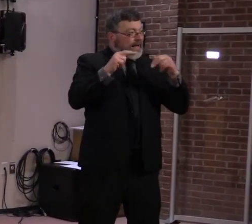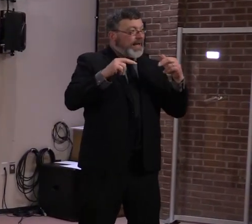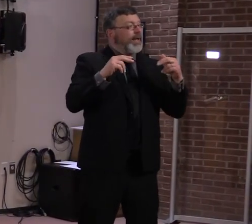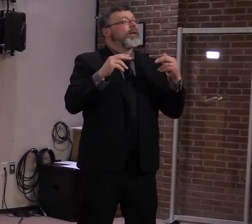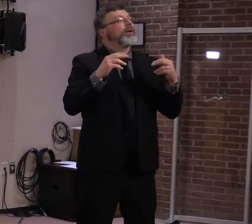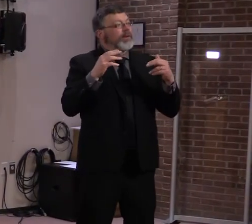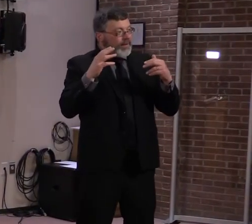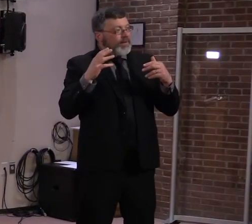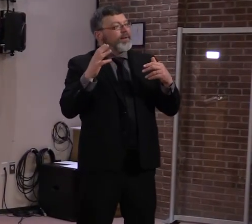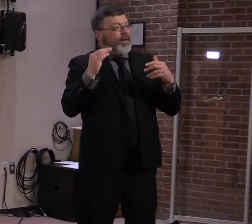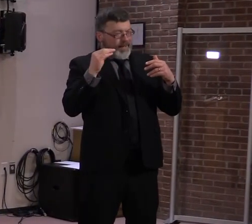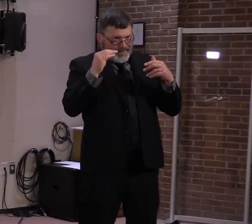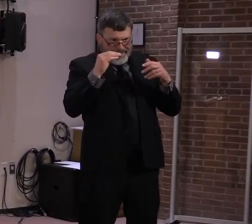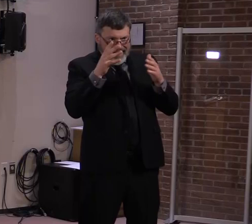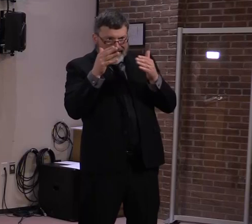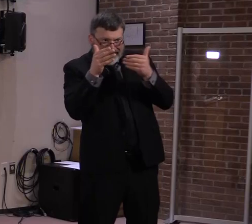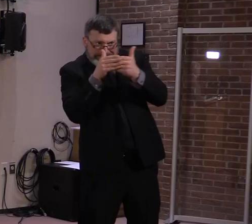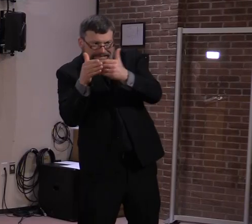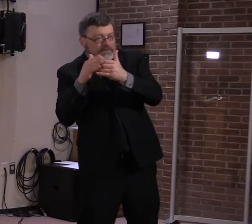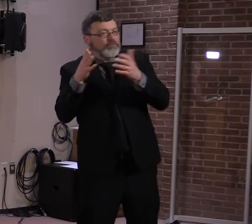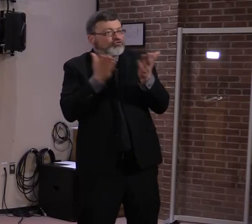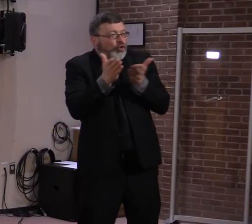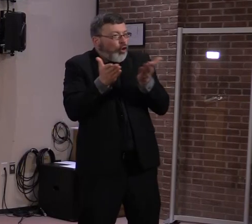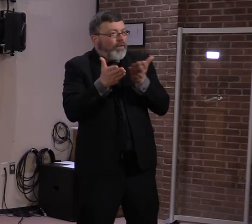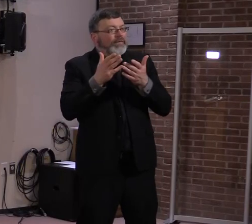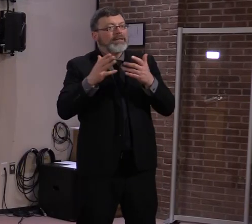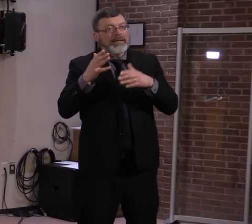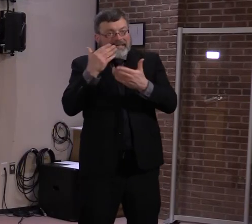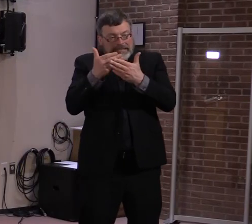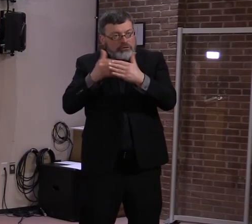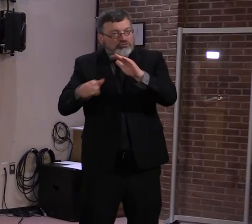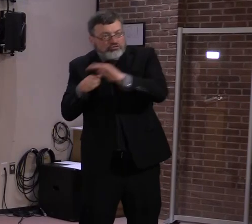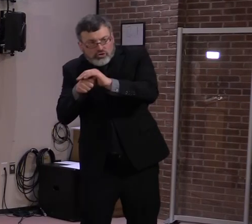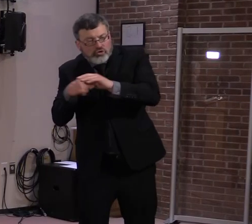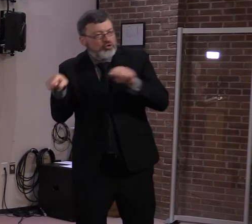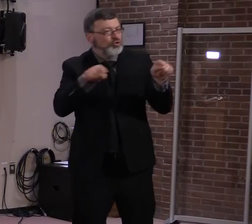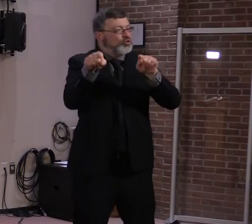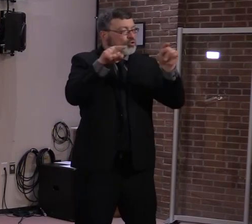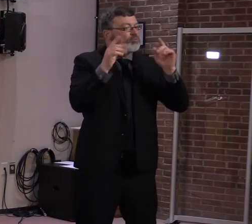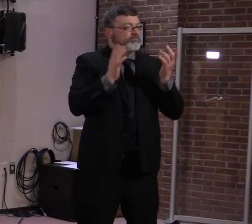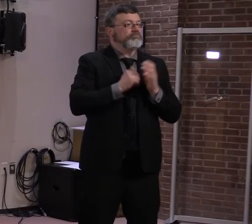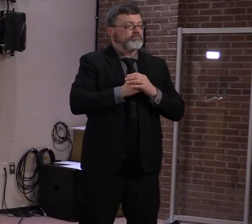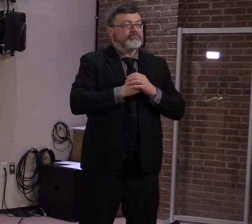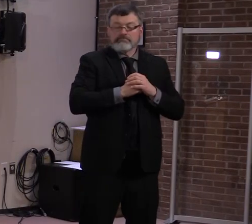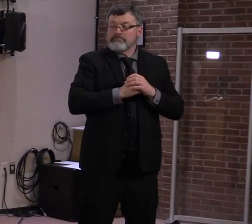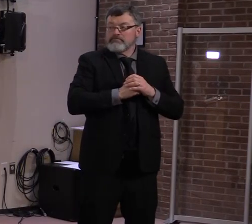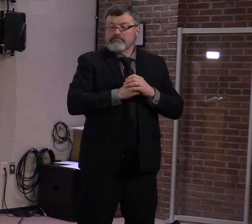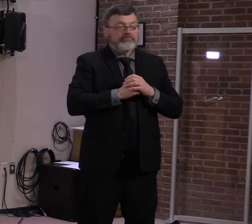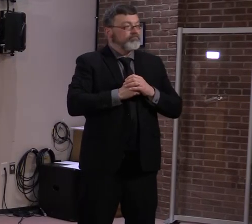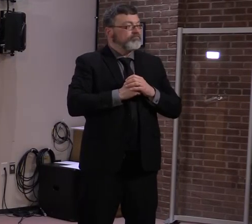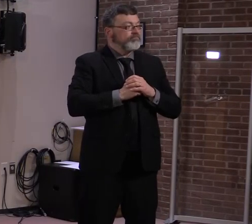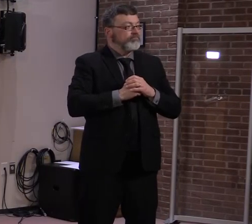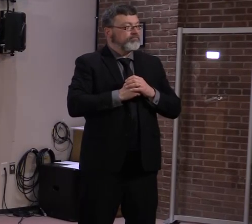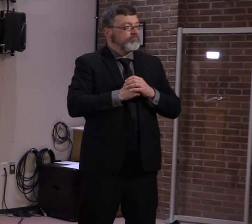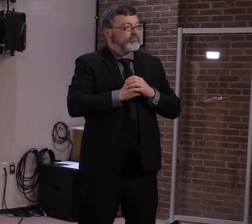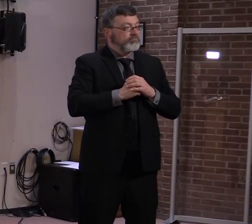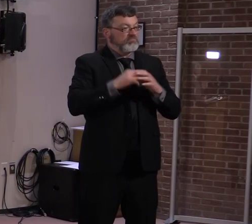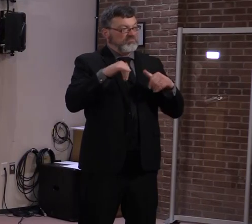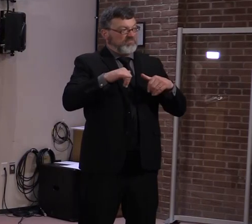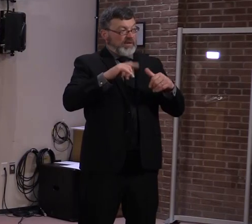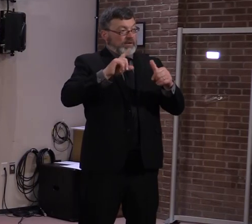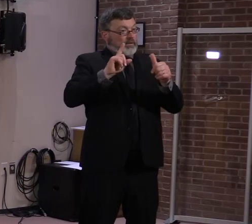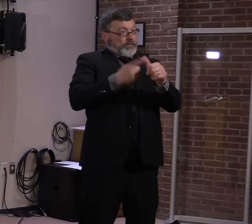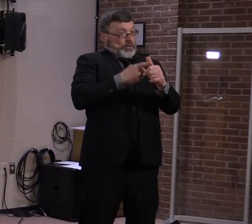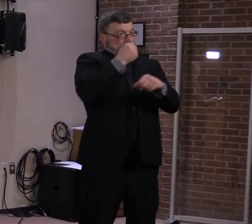down during the pandemic. So as the governor mentioned, this second phase is critically important to